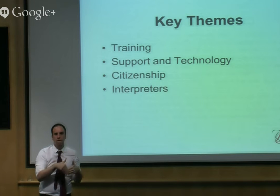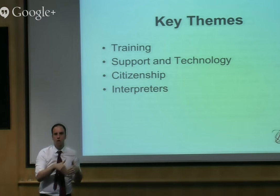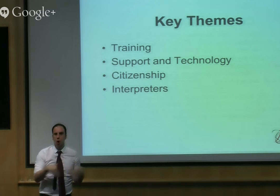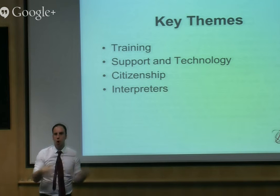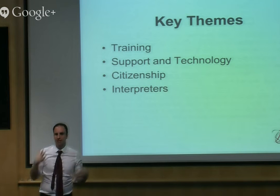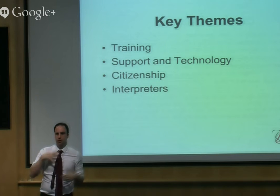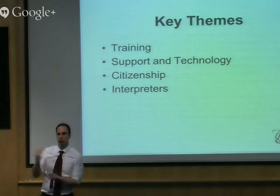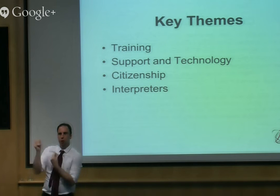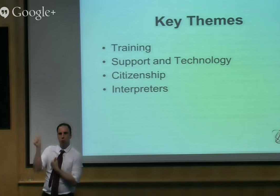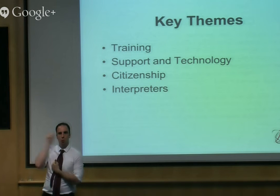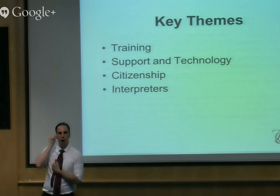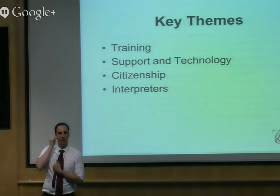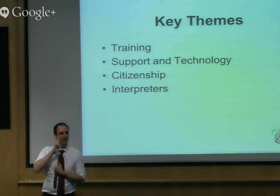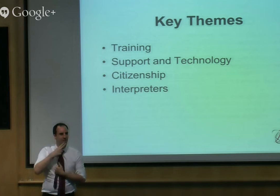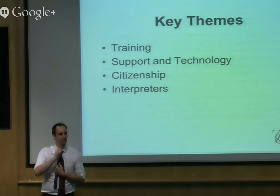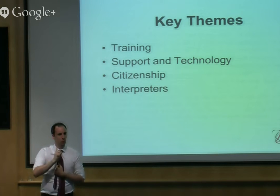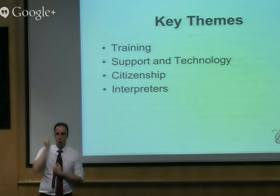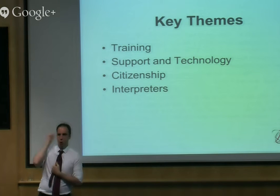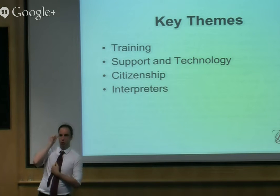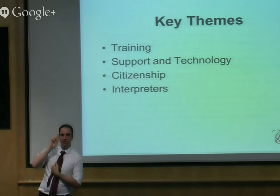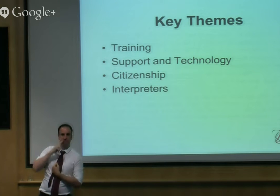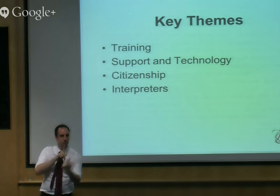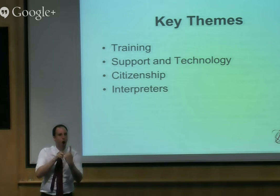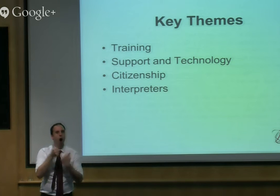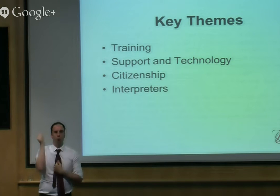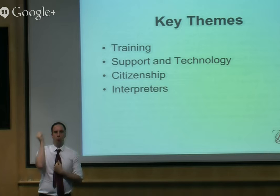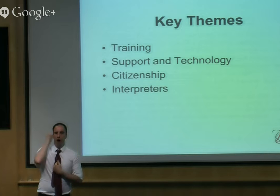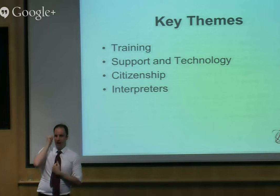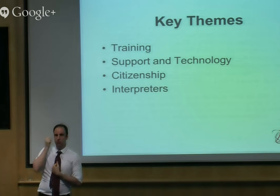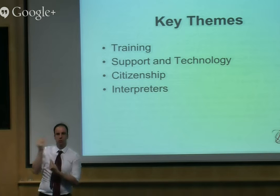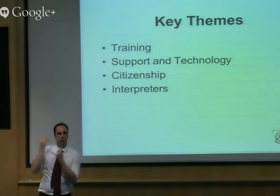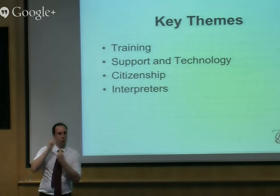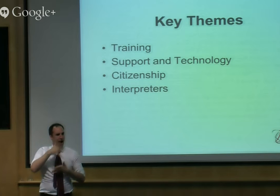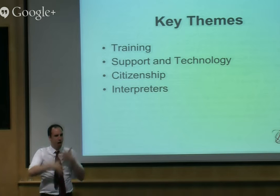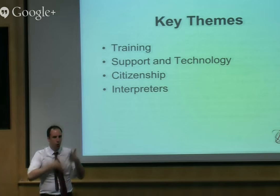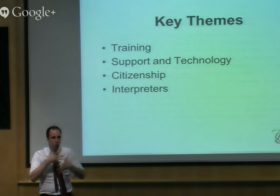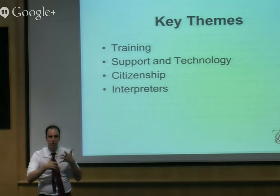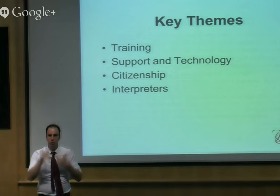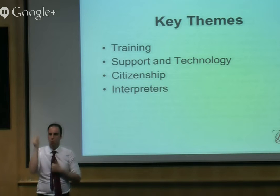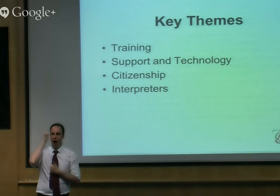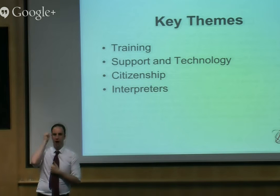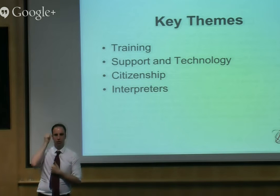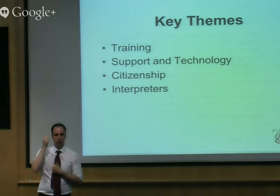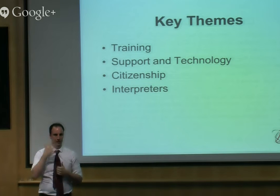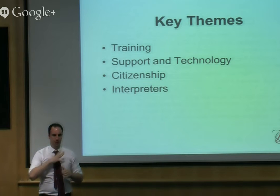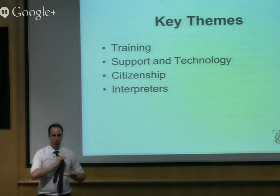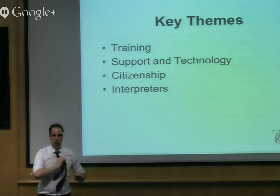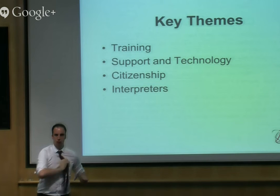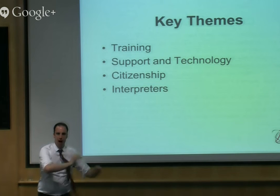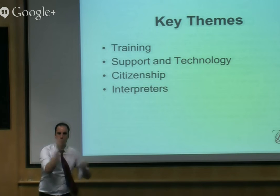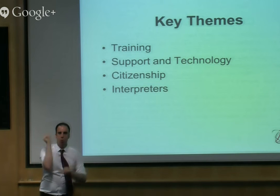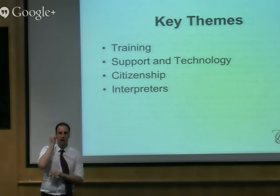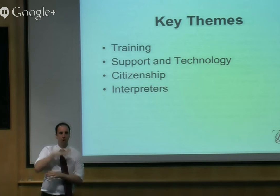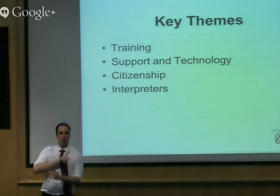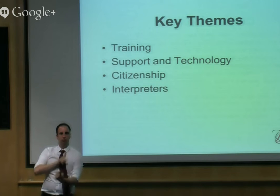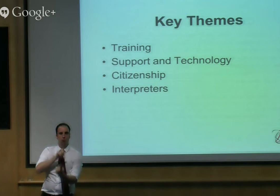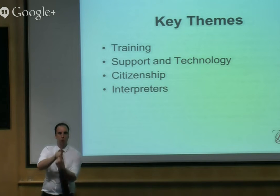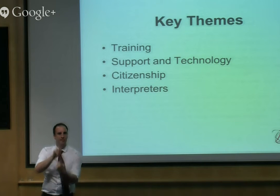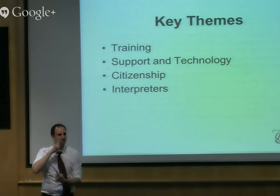So with training, what we meant by that was frontline staff actually having the training to be able to talk to deaf people